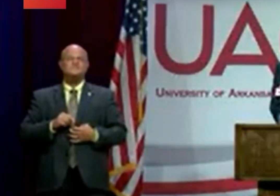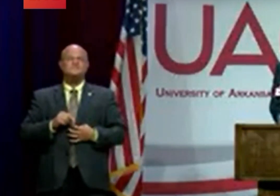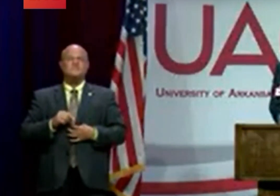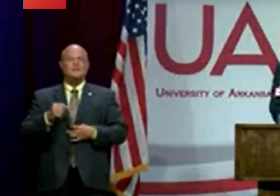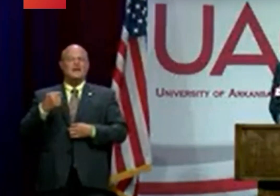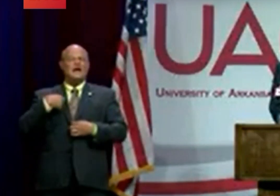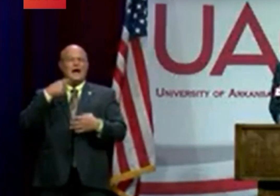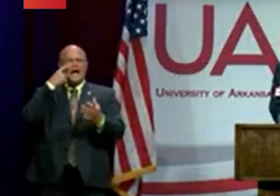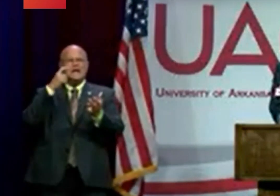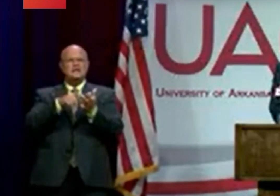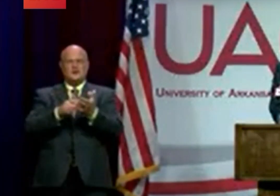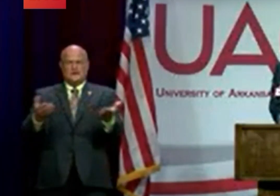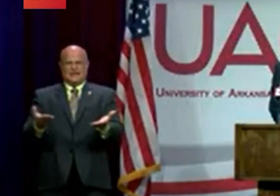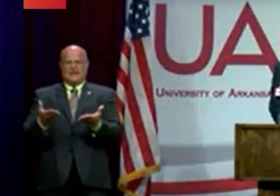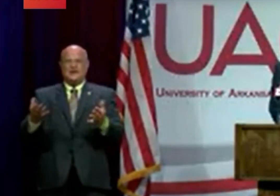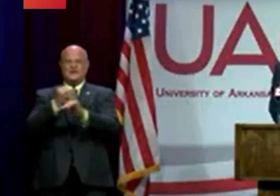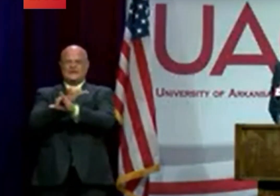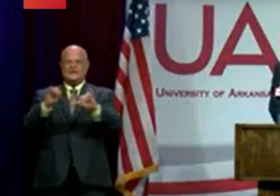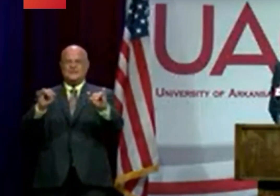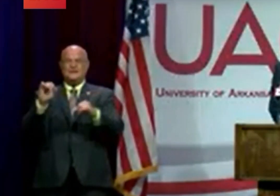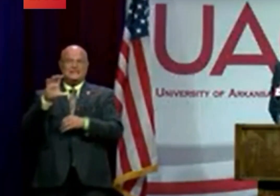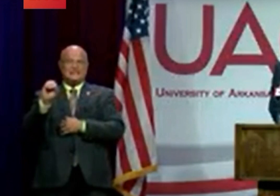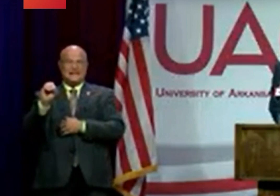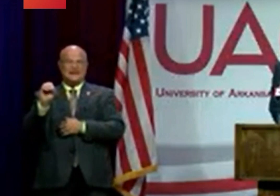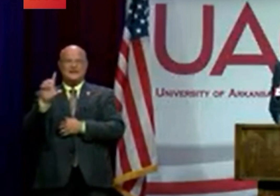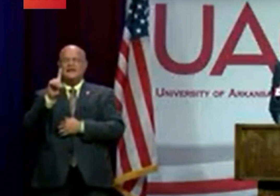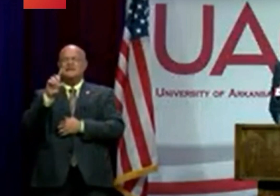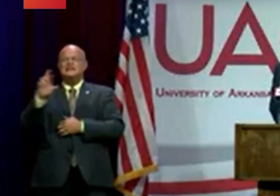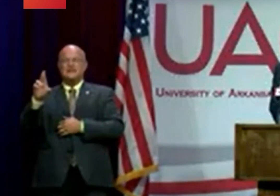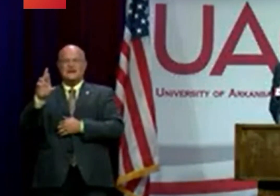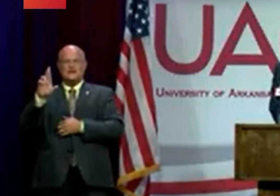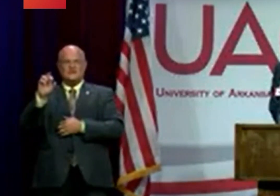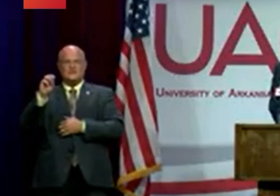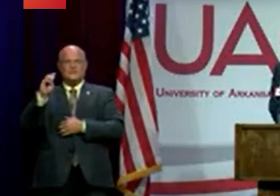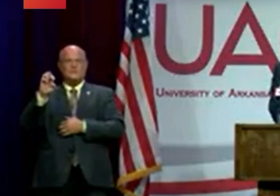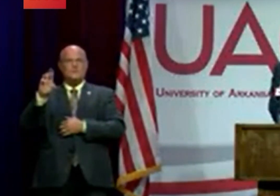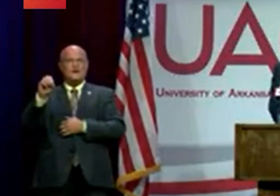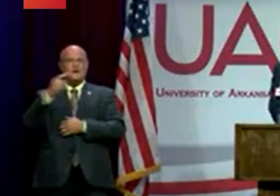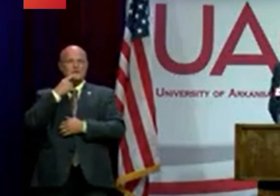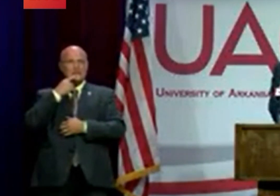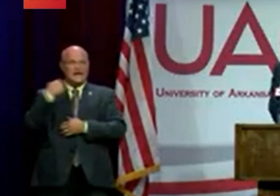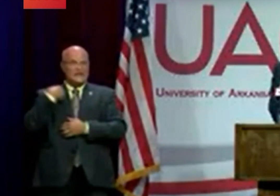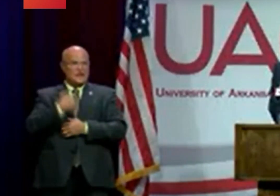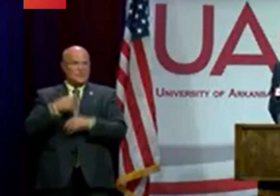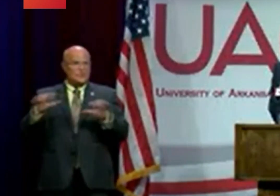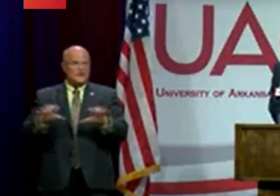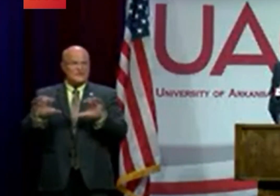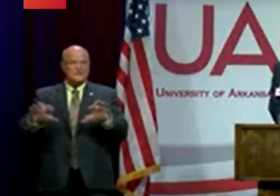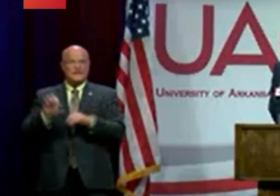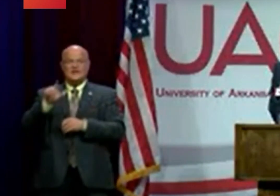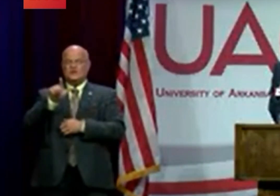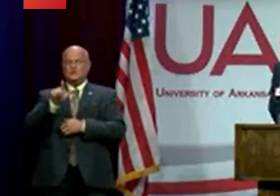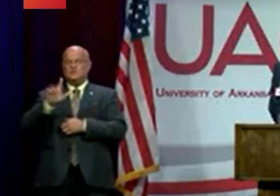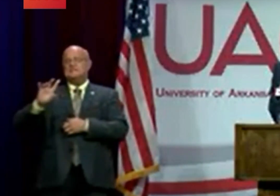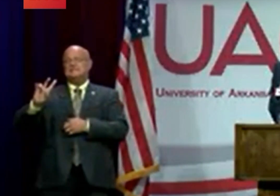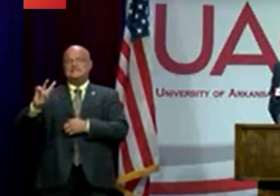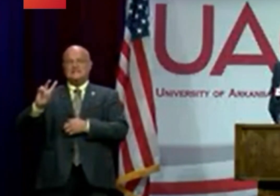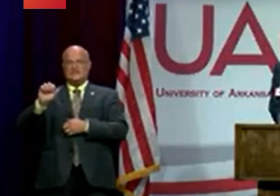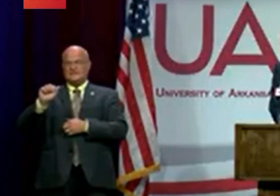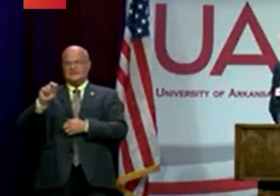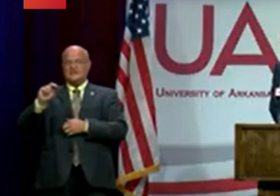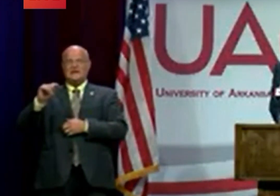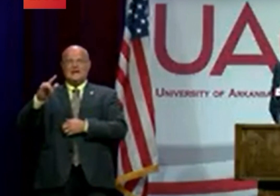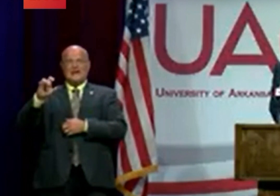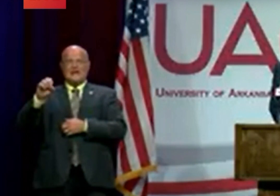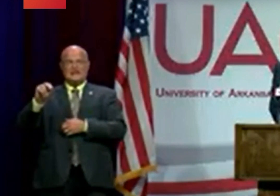I noted that here in Independence County, Dr. Romero pointed out that we have done 27 antigen tests through the